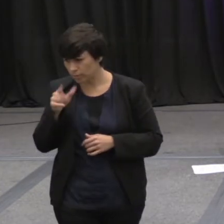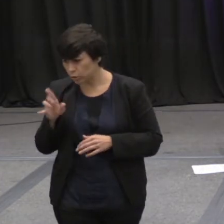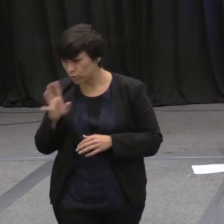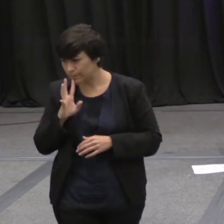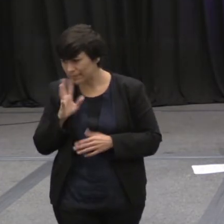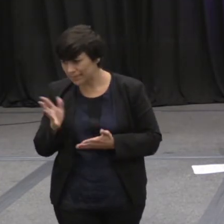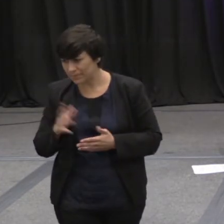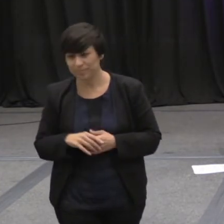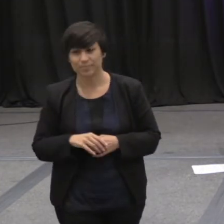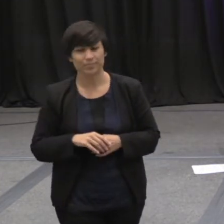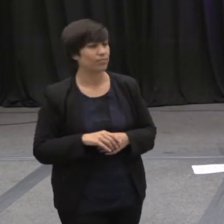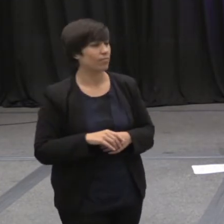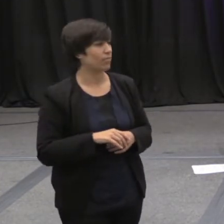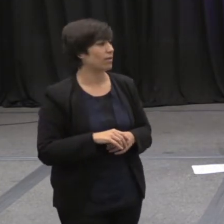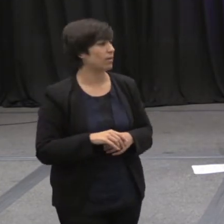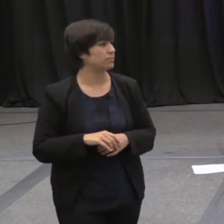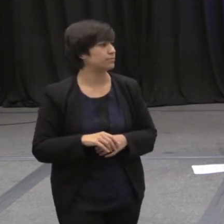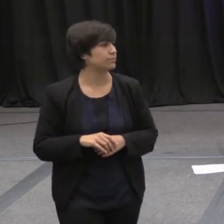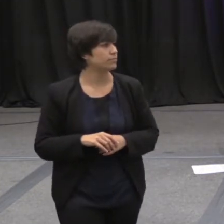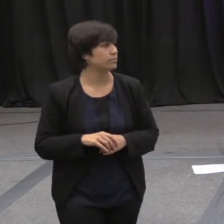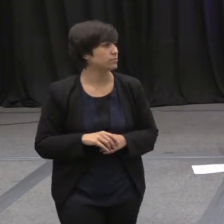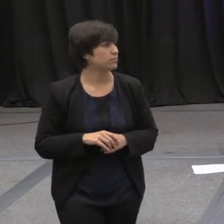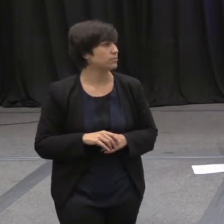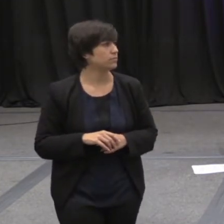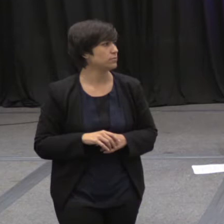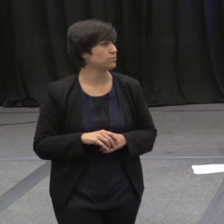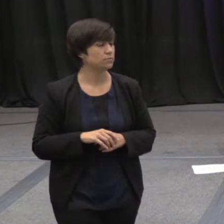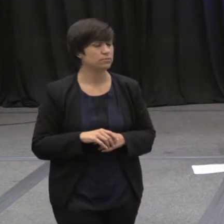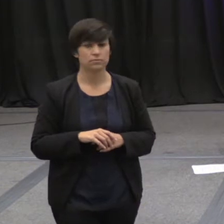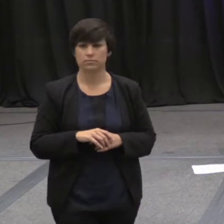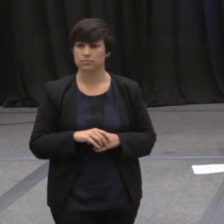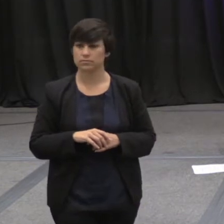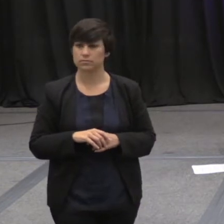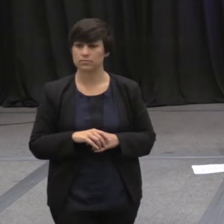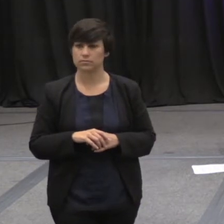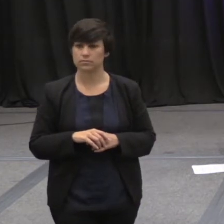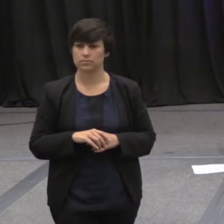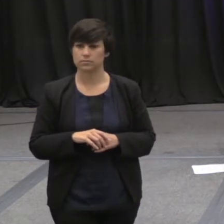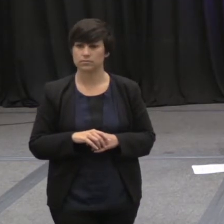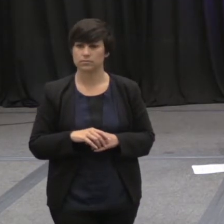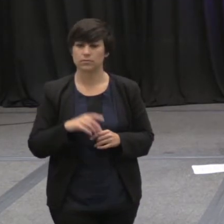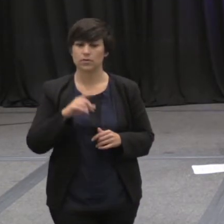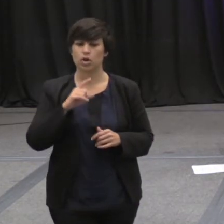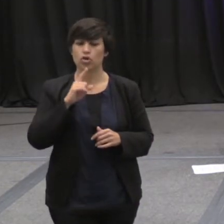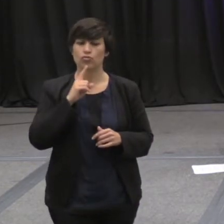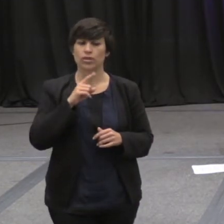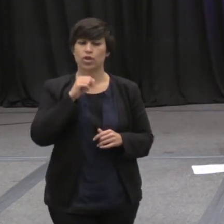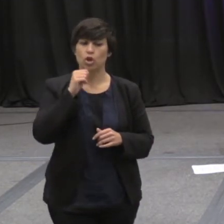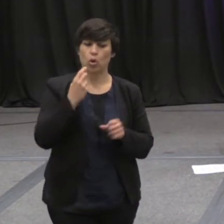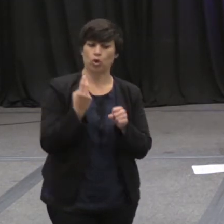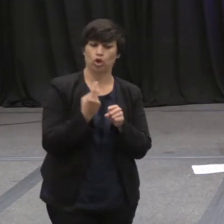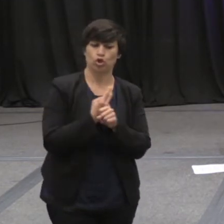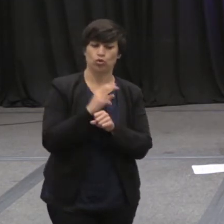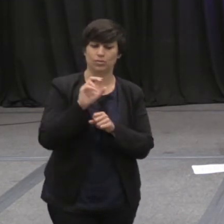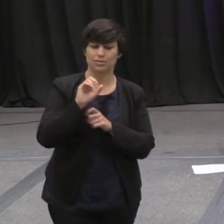No, just your prime directive is don't use sex to harm self or others. So